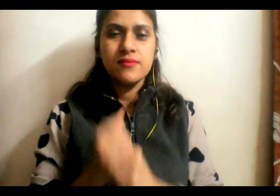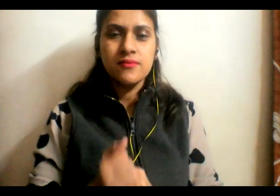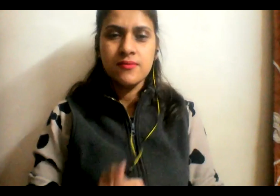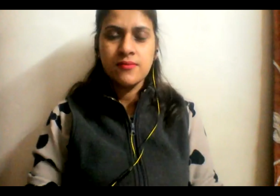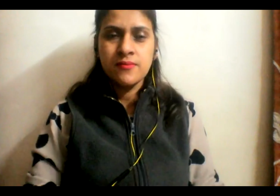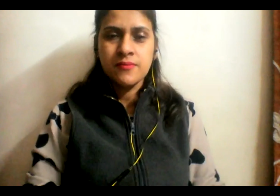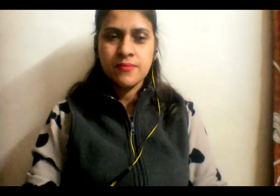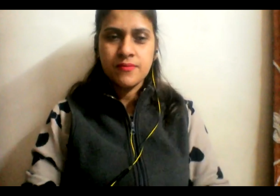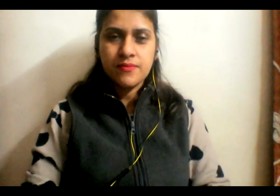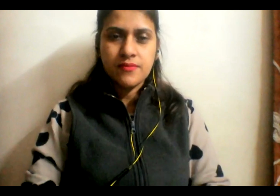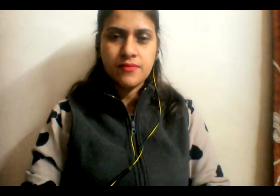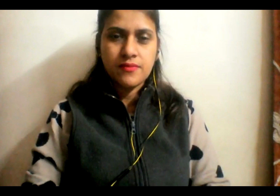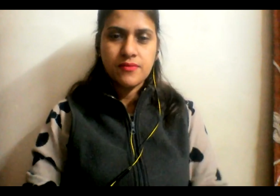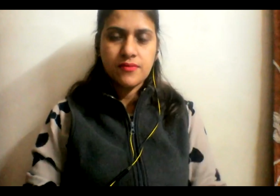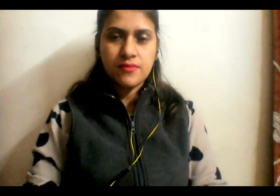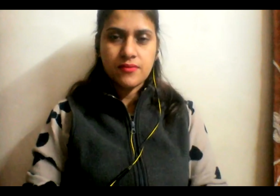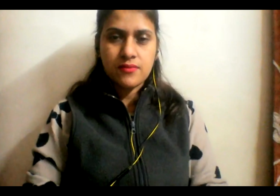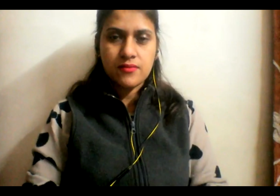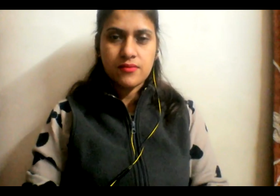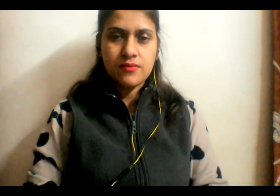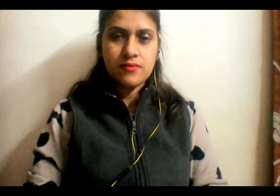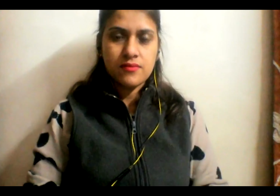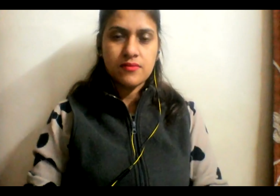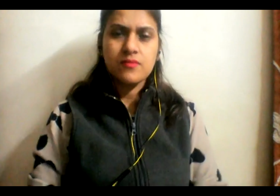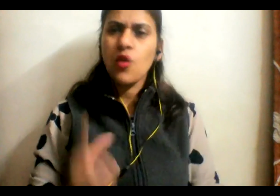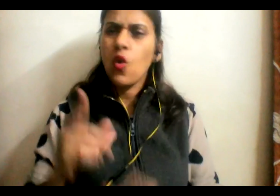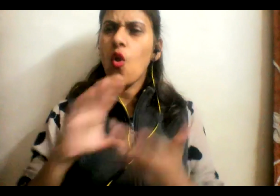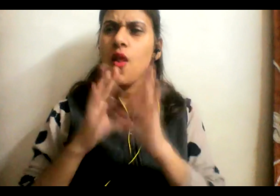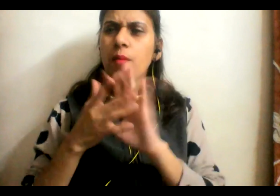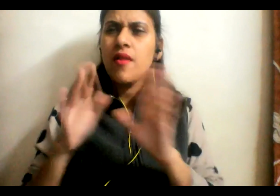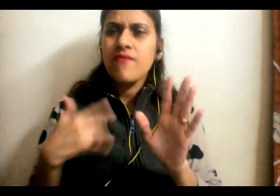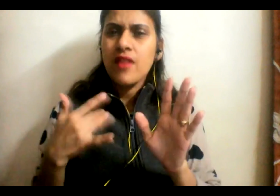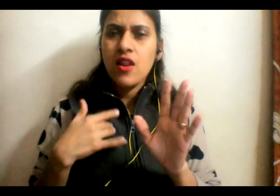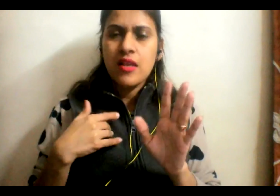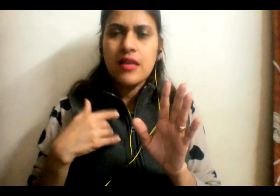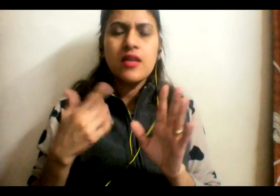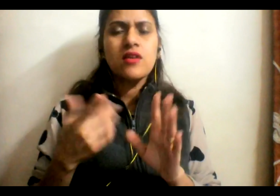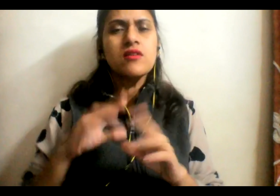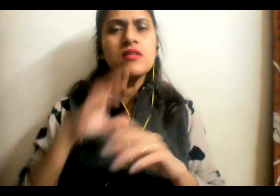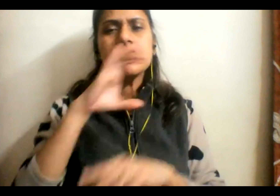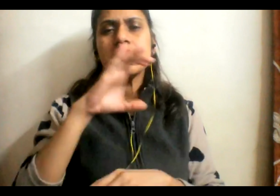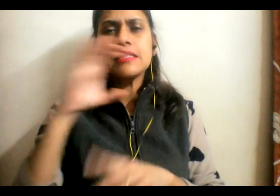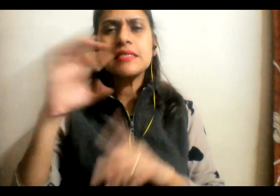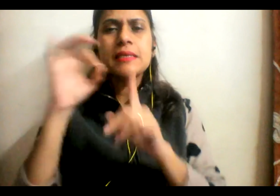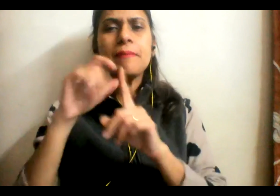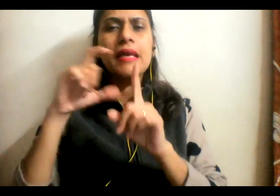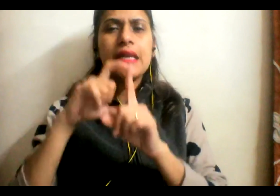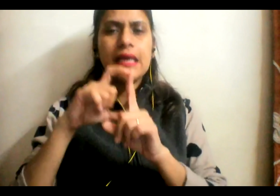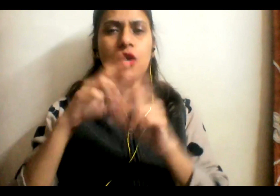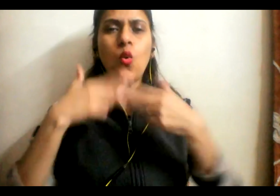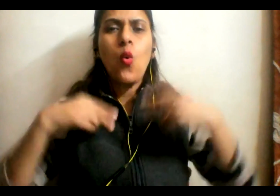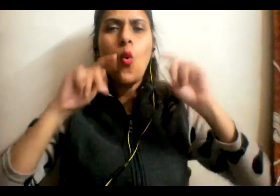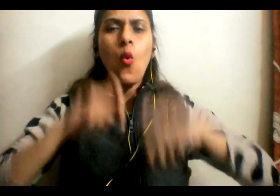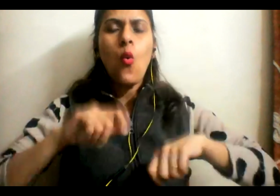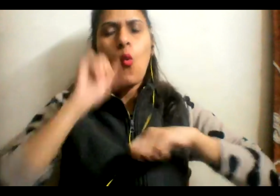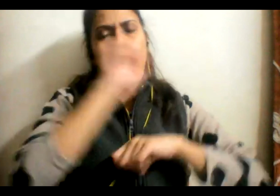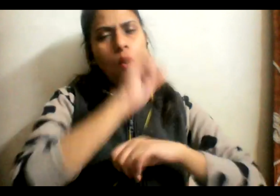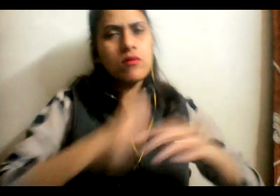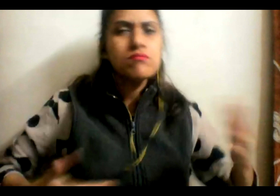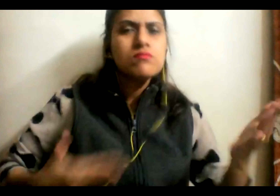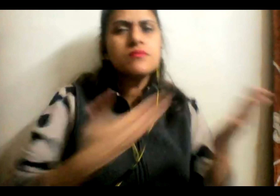separately talk on this, and it can be definitely taken up before the Court of Chief Commissioner for Persons with Disabilities. The best part is this